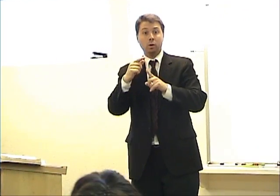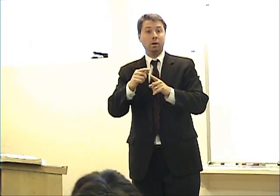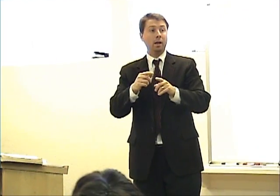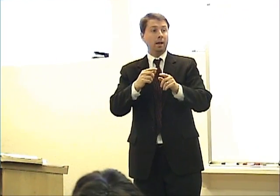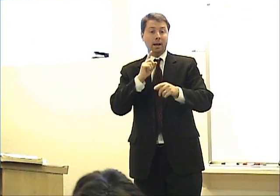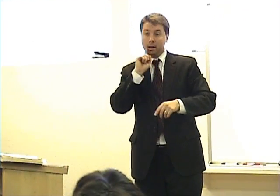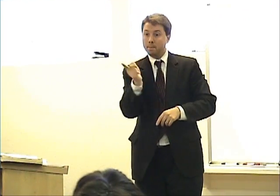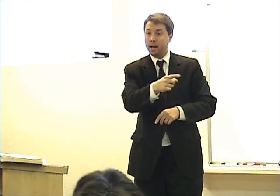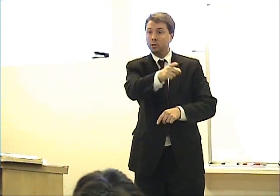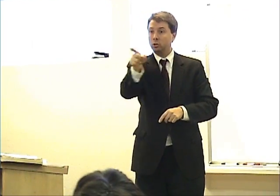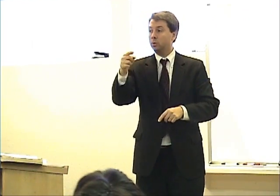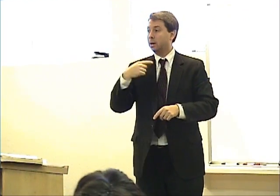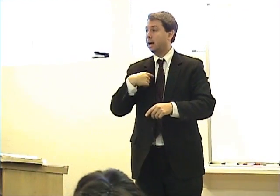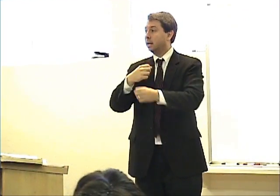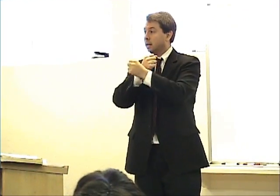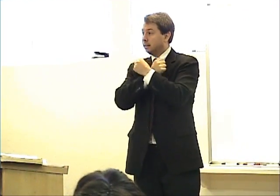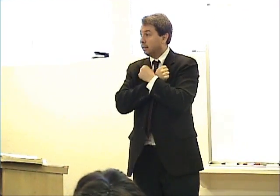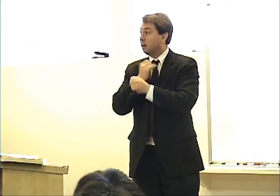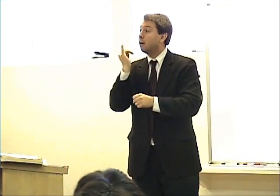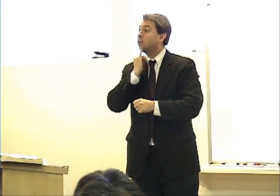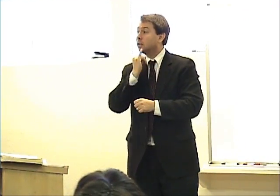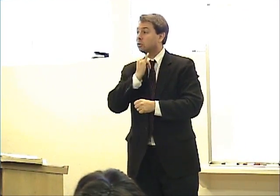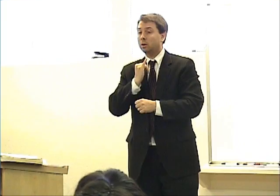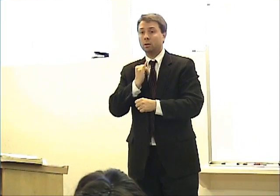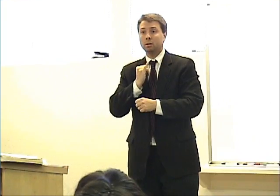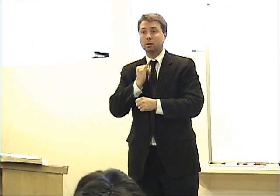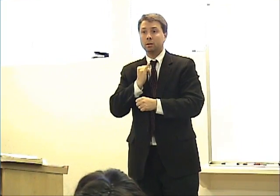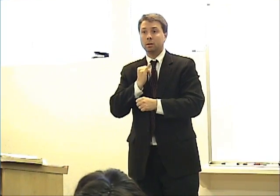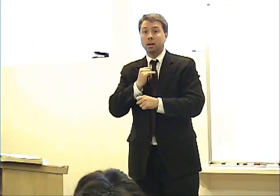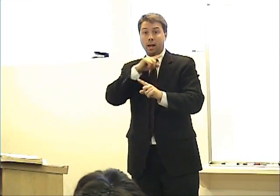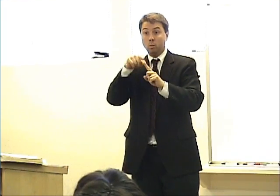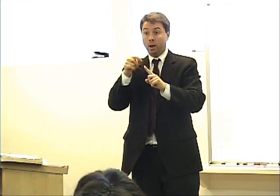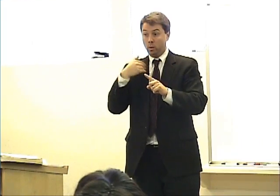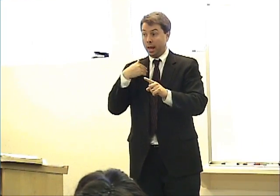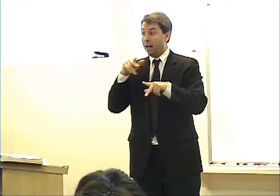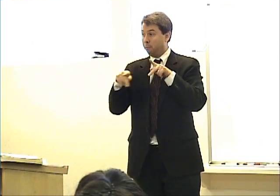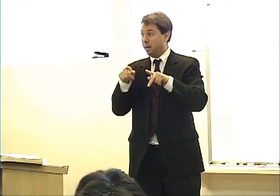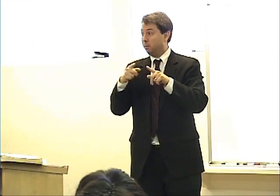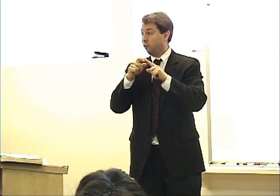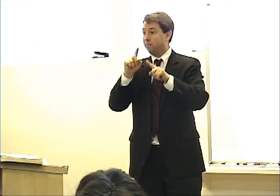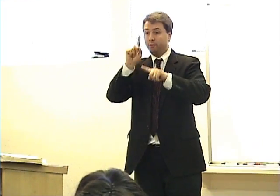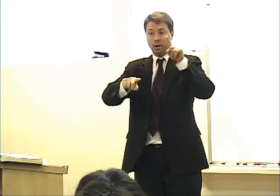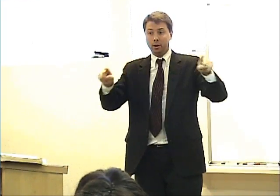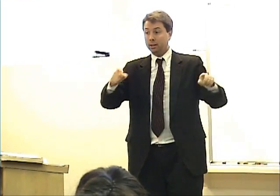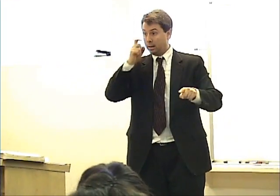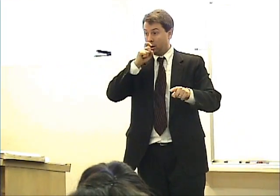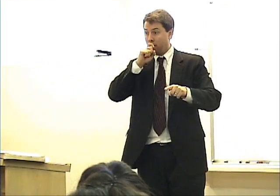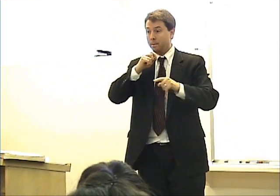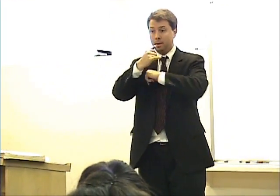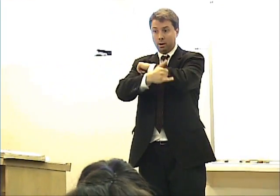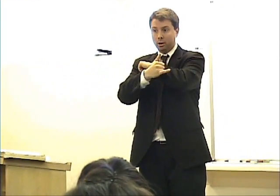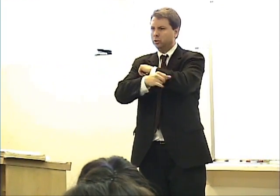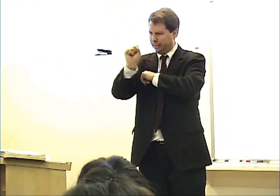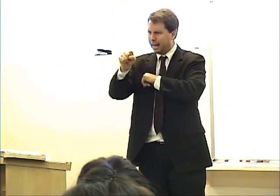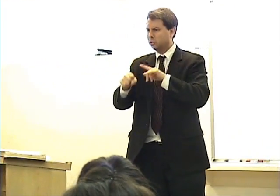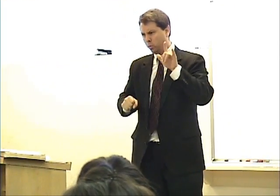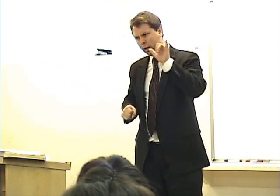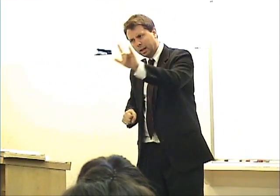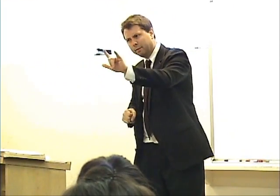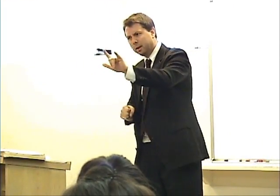word commands you and I to love Israel. And when we have people from various Arab countries, yes, we love them